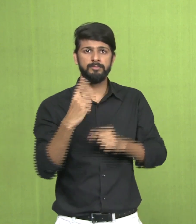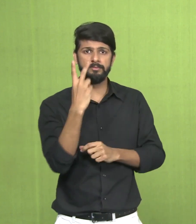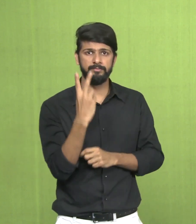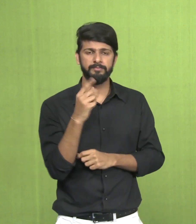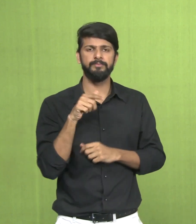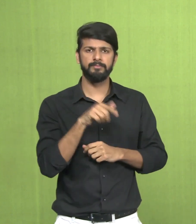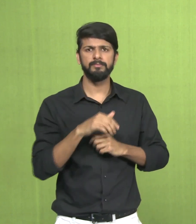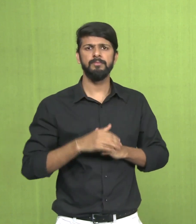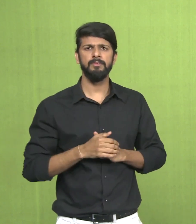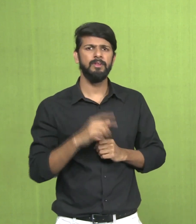Question number 2,